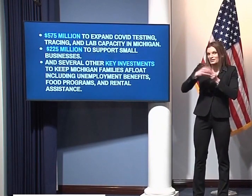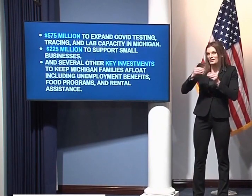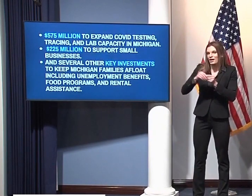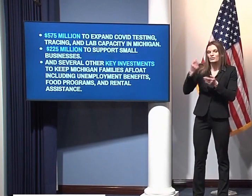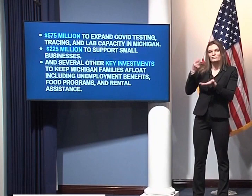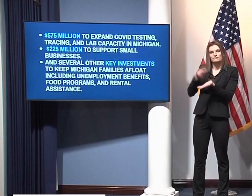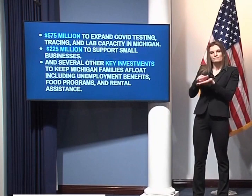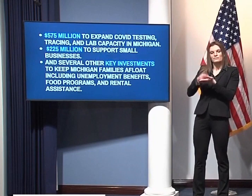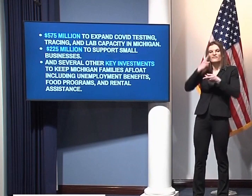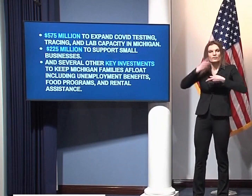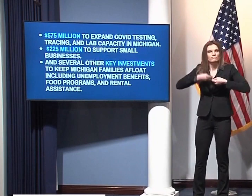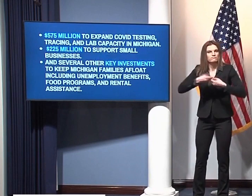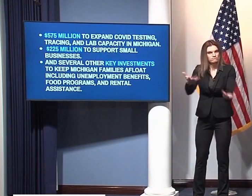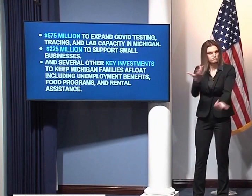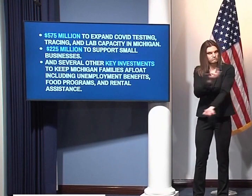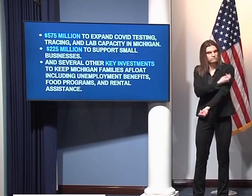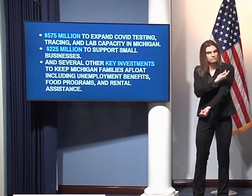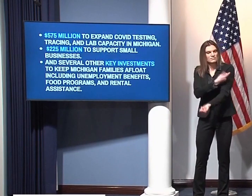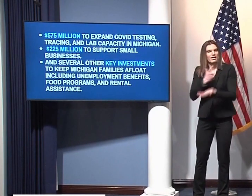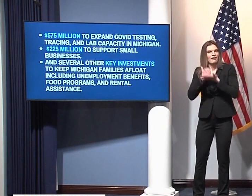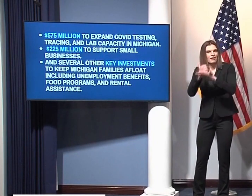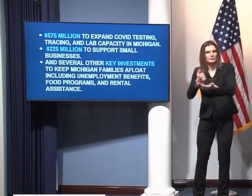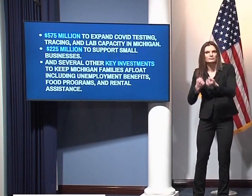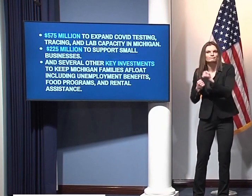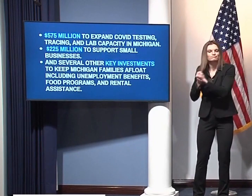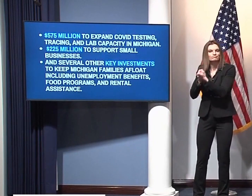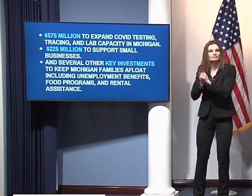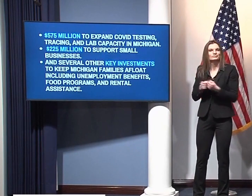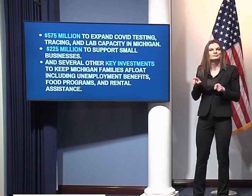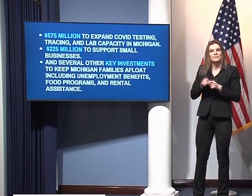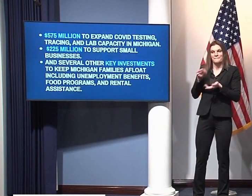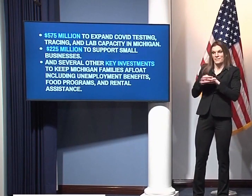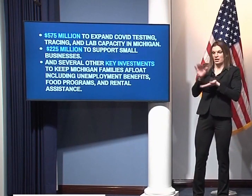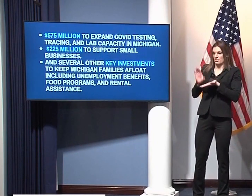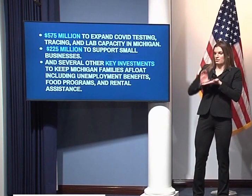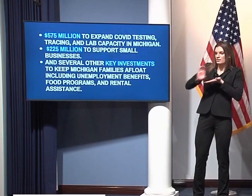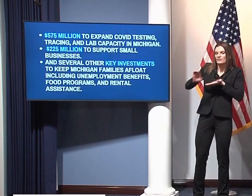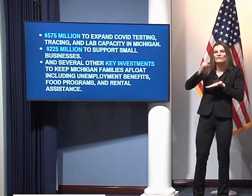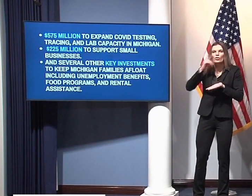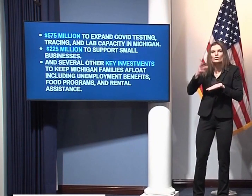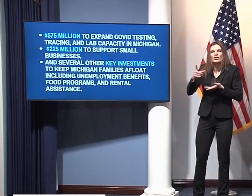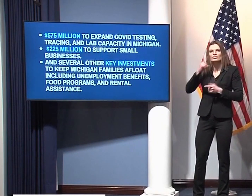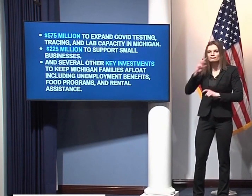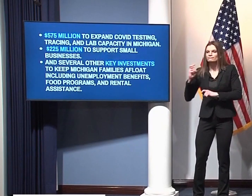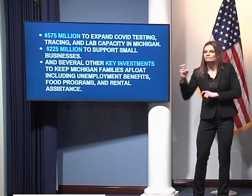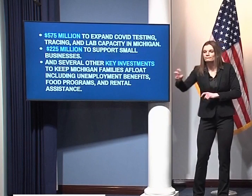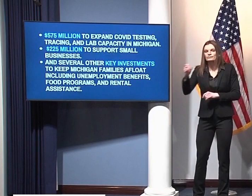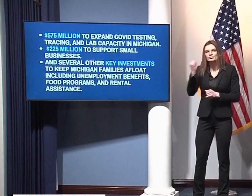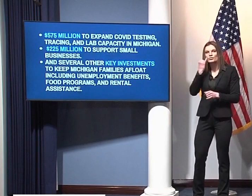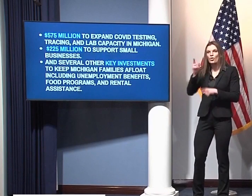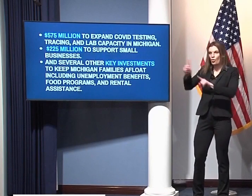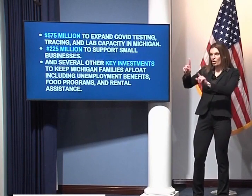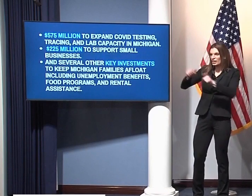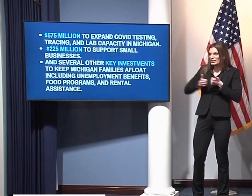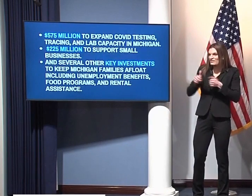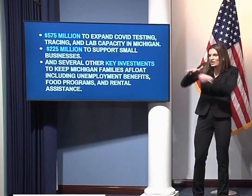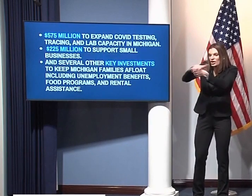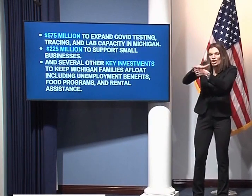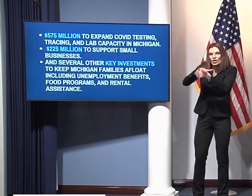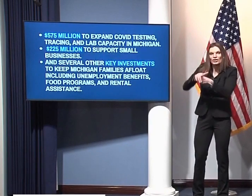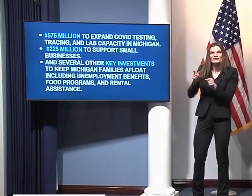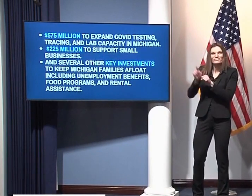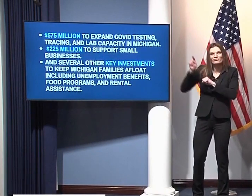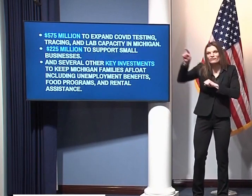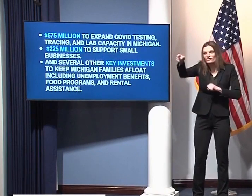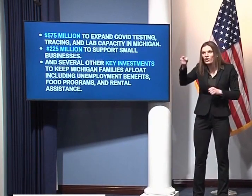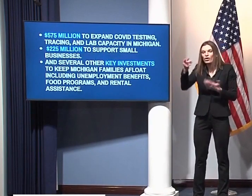distribution, including funds to set up mobile vaccination units to help put shots in arms of people who